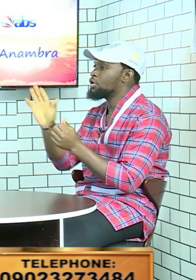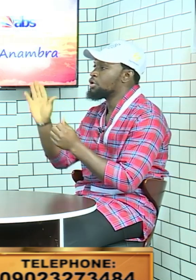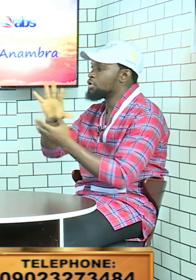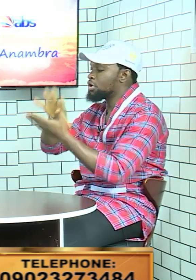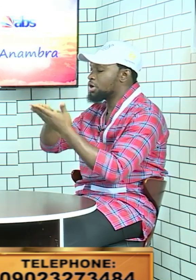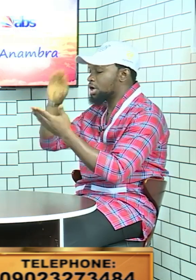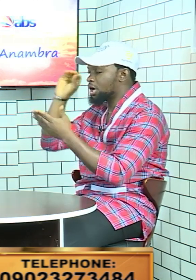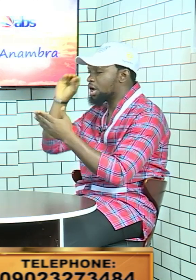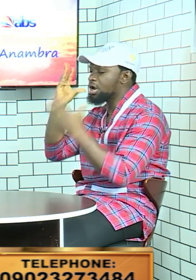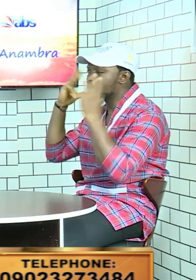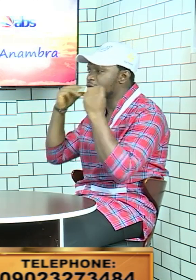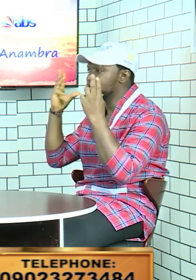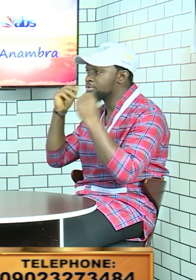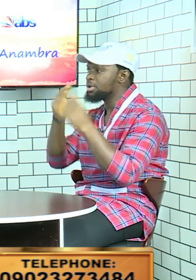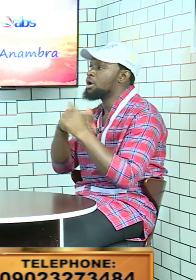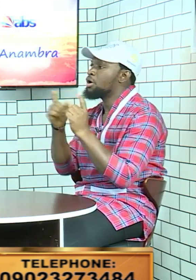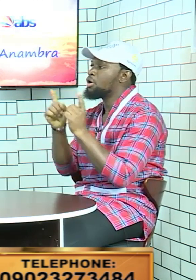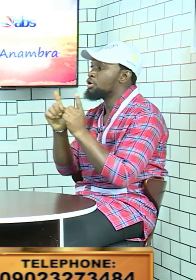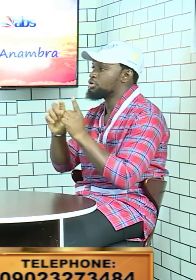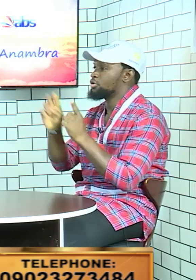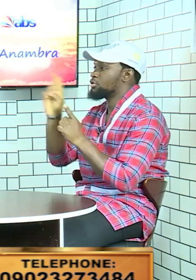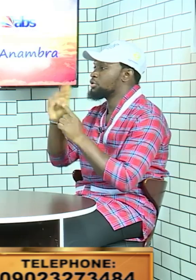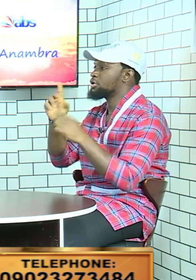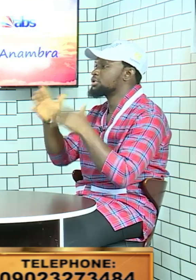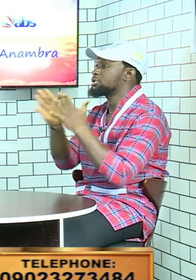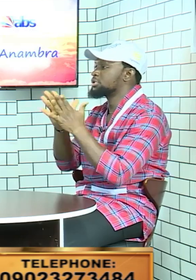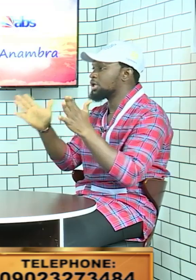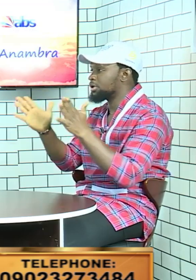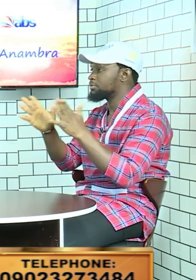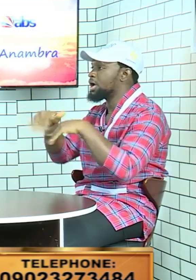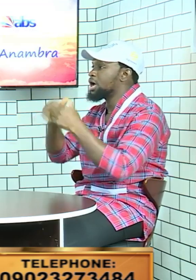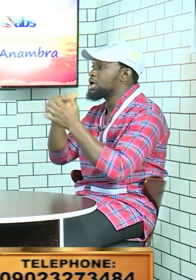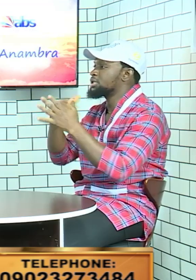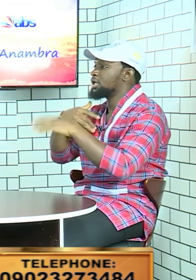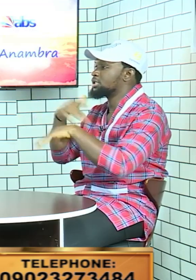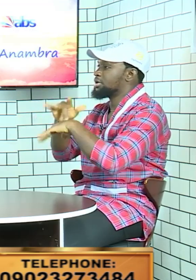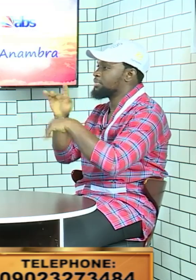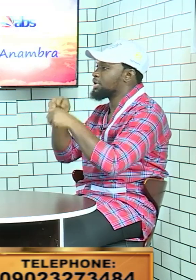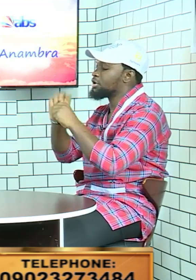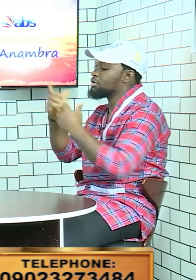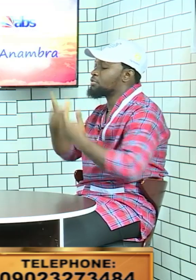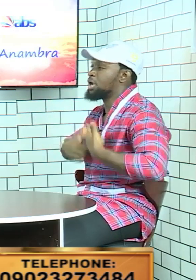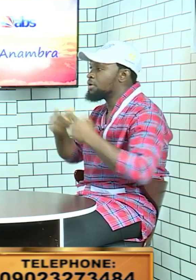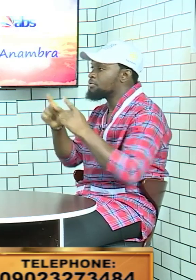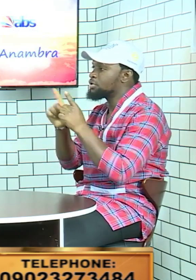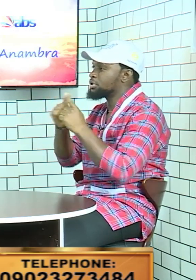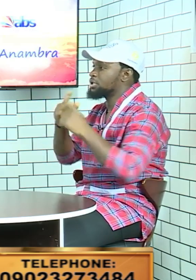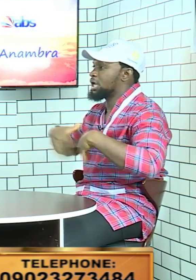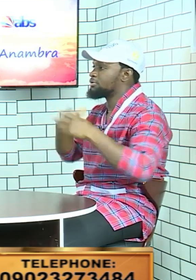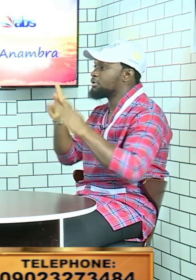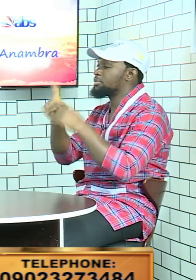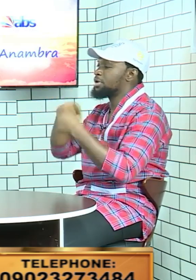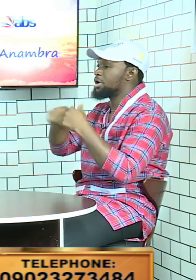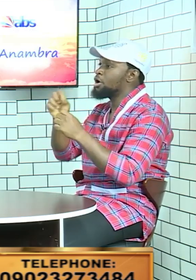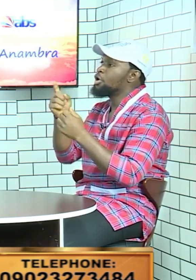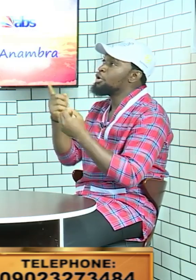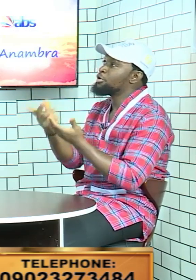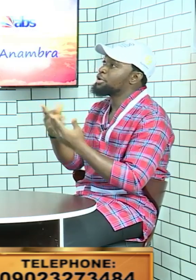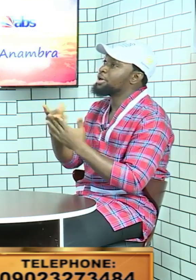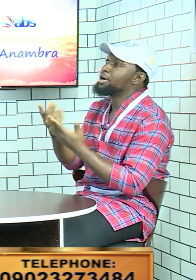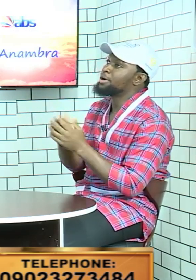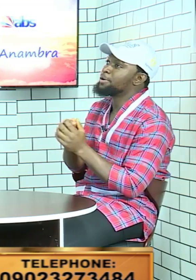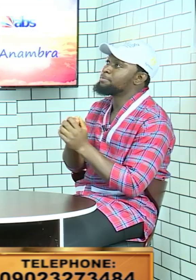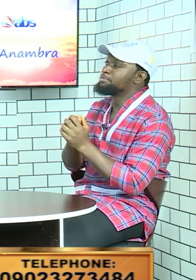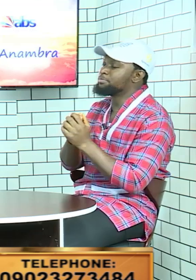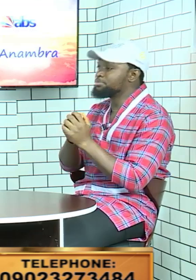learning experience and also using sign language? How has it impacted on your lives and also the lives of people around you?